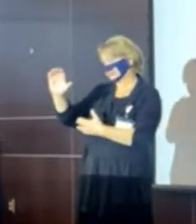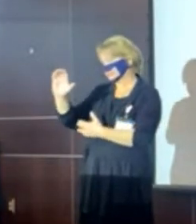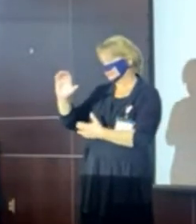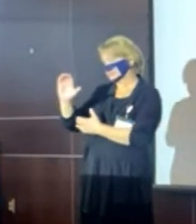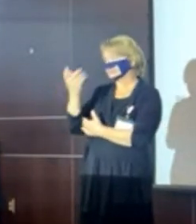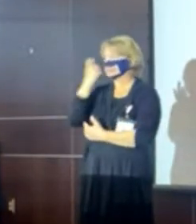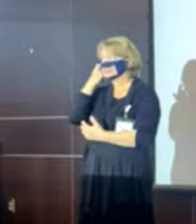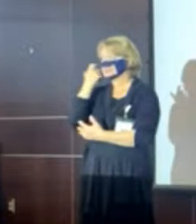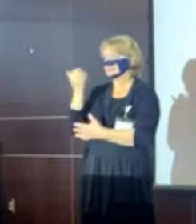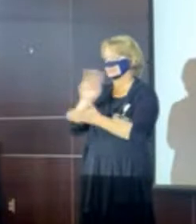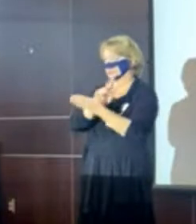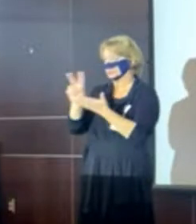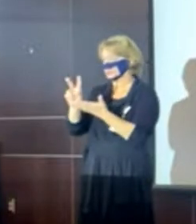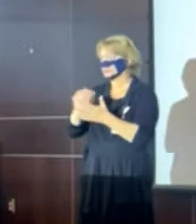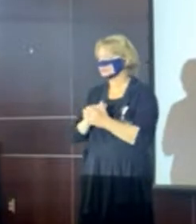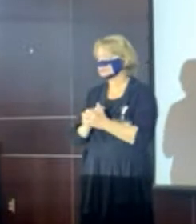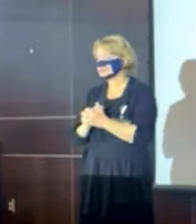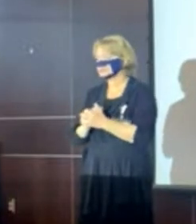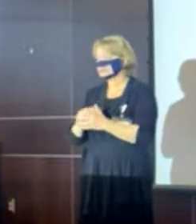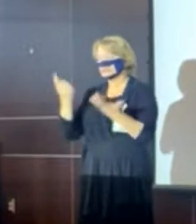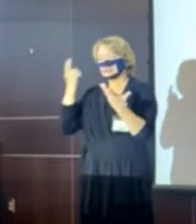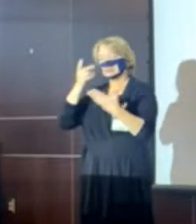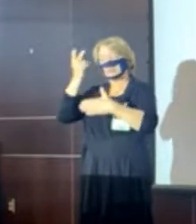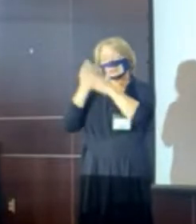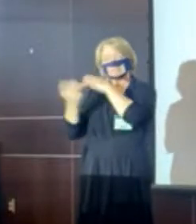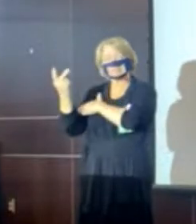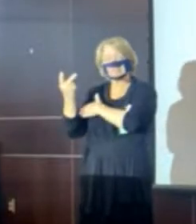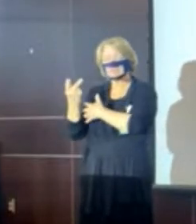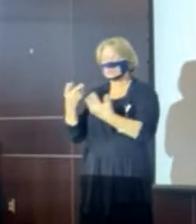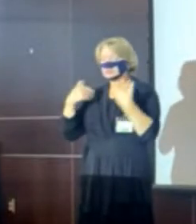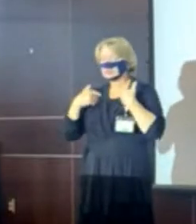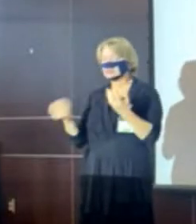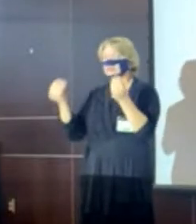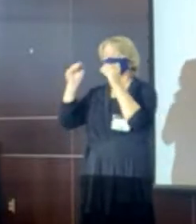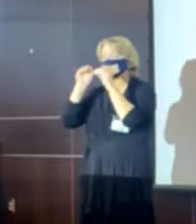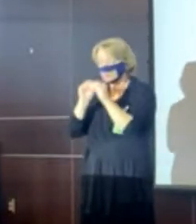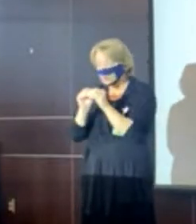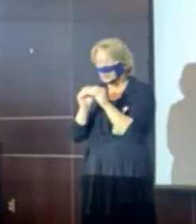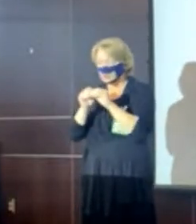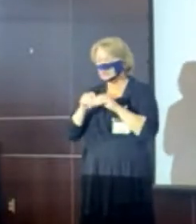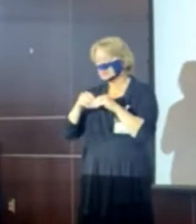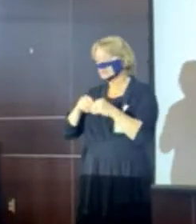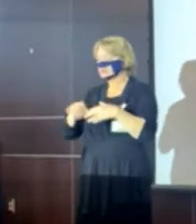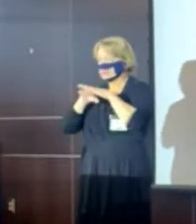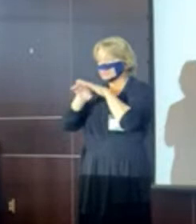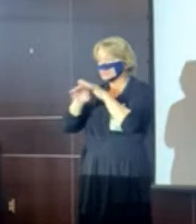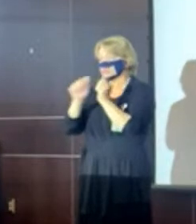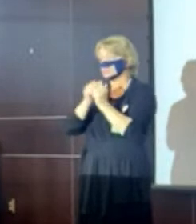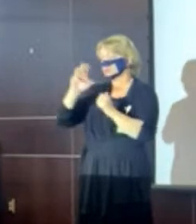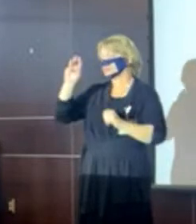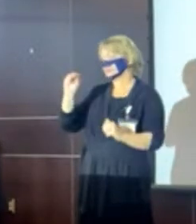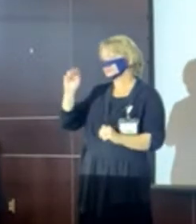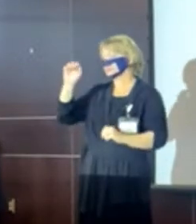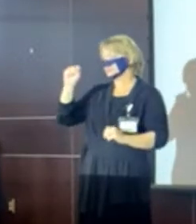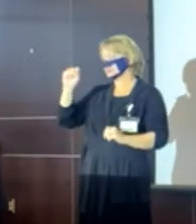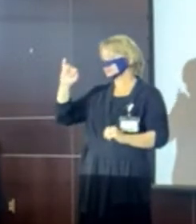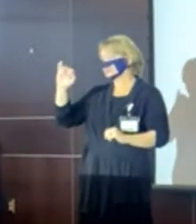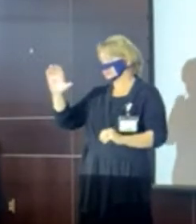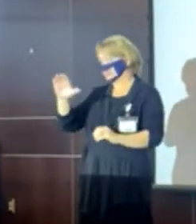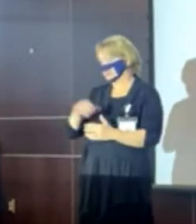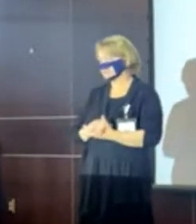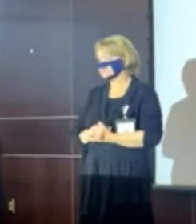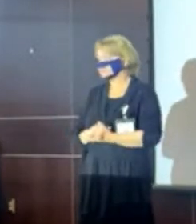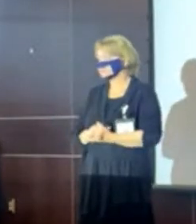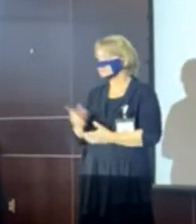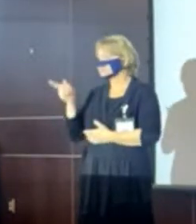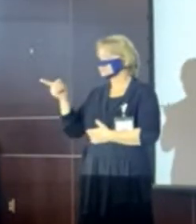weeks, and we are projecting that we'll see more admissions with MIS-C. Okay. I got one more. So we've had a lot of events